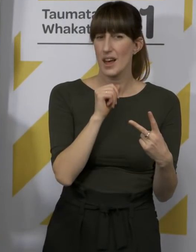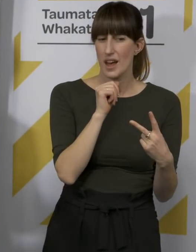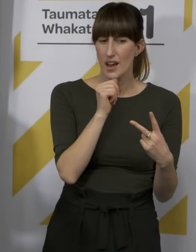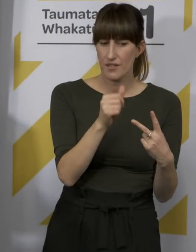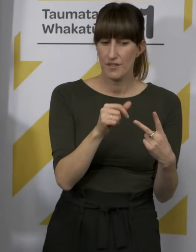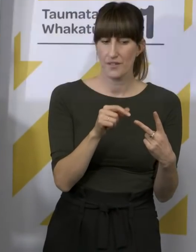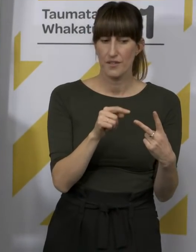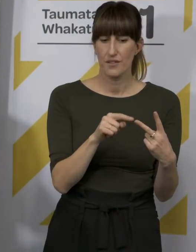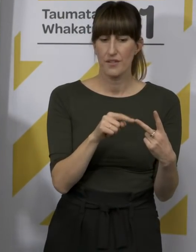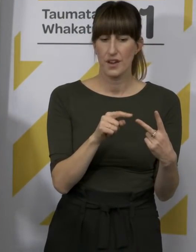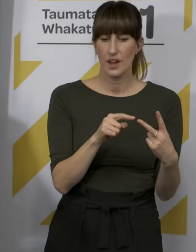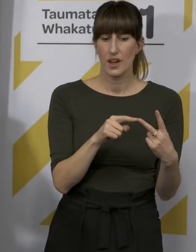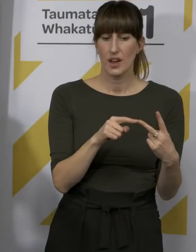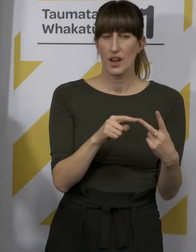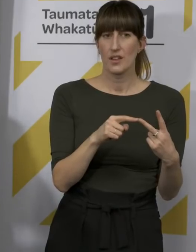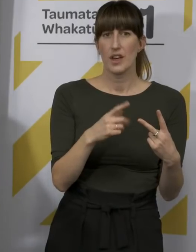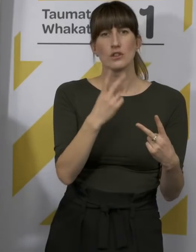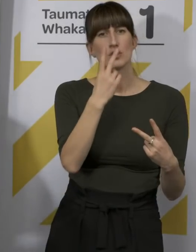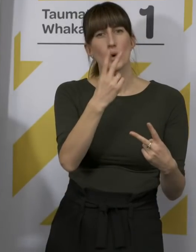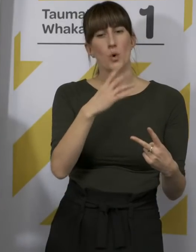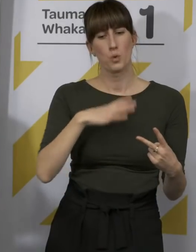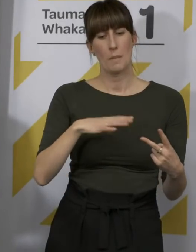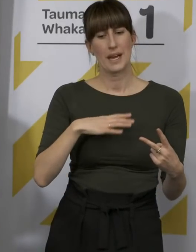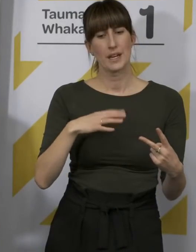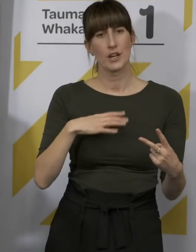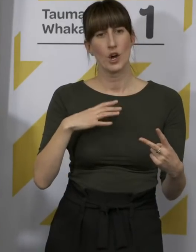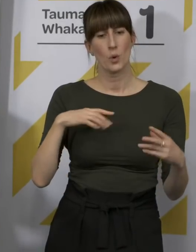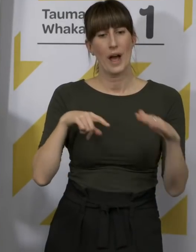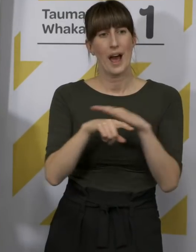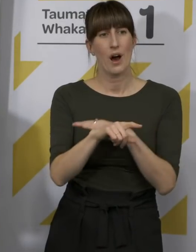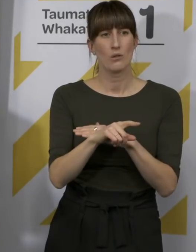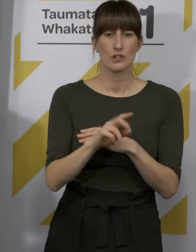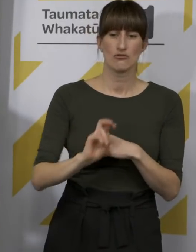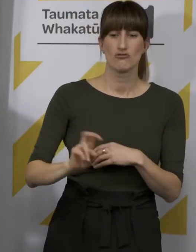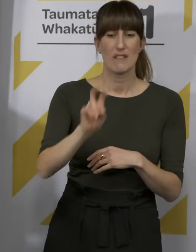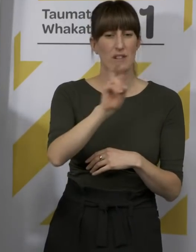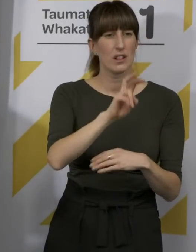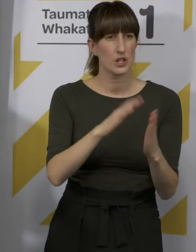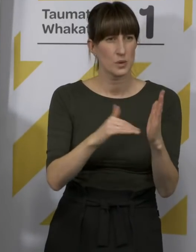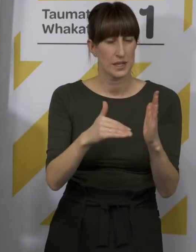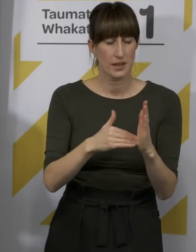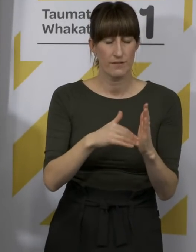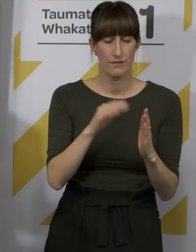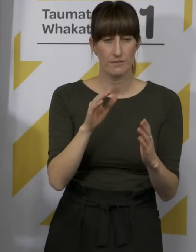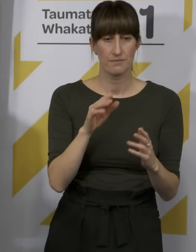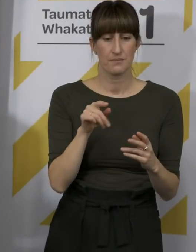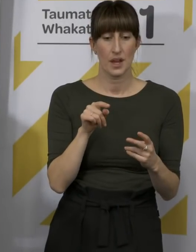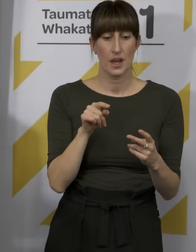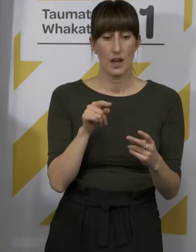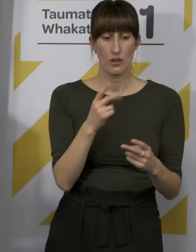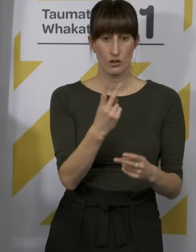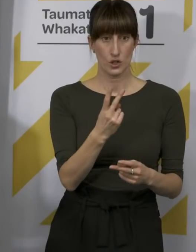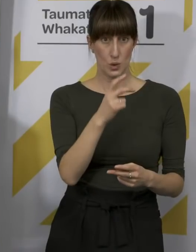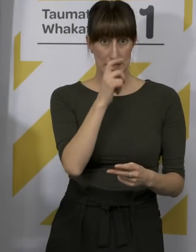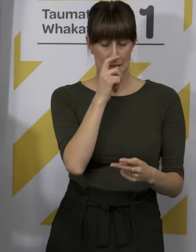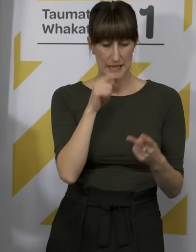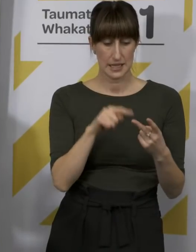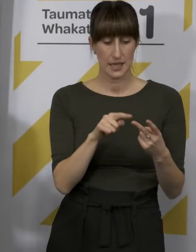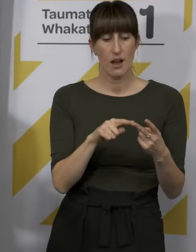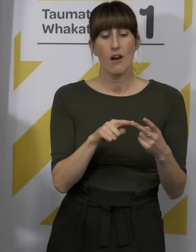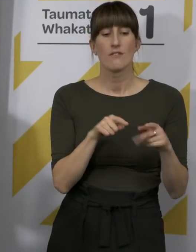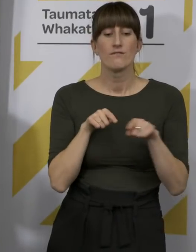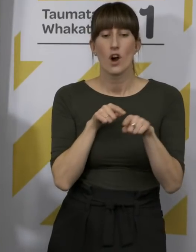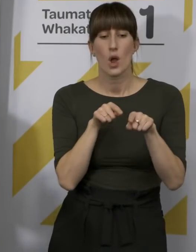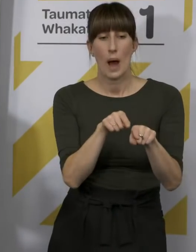two women who were at the Novotel, and then we stepped out to that wider group. So that's the bit we're focusing on, is making sure we are contacting all those people,